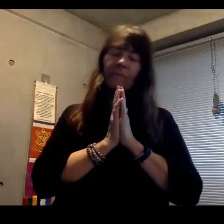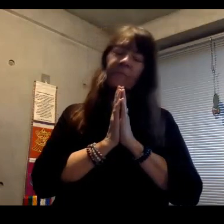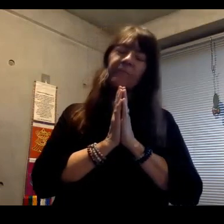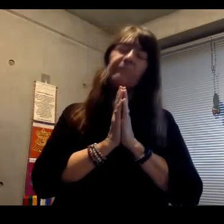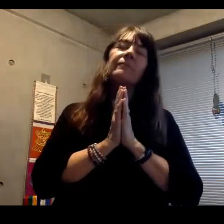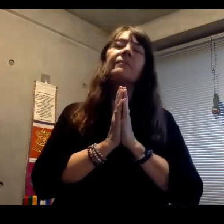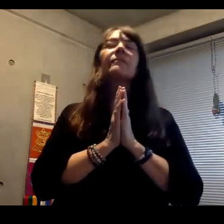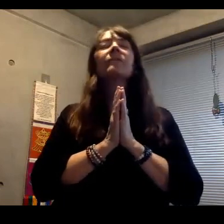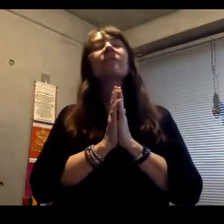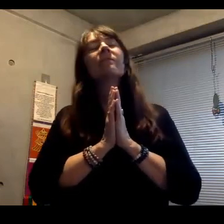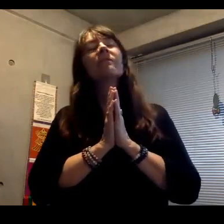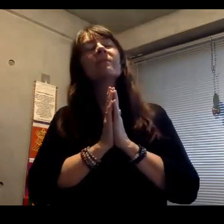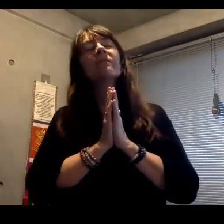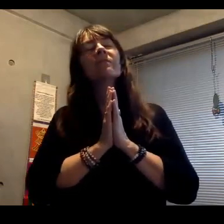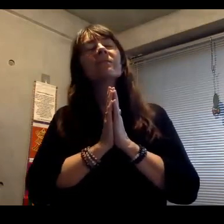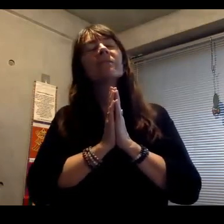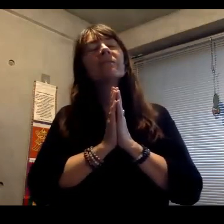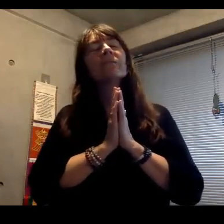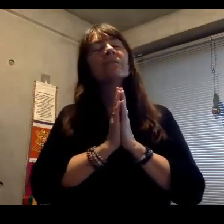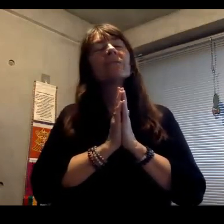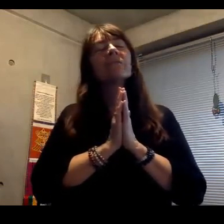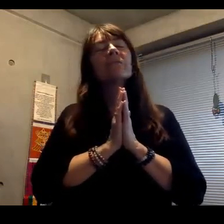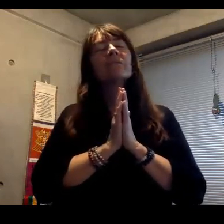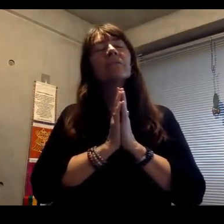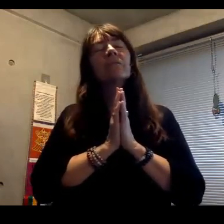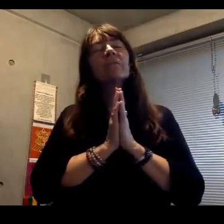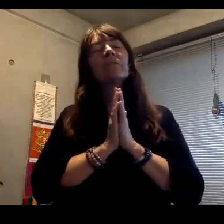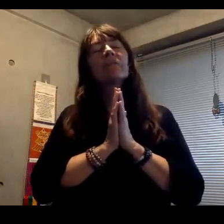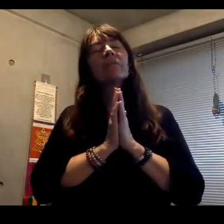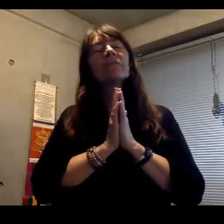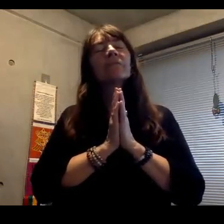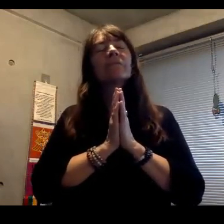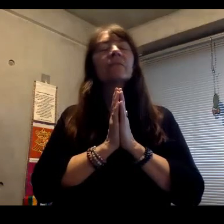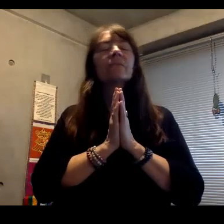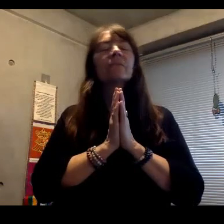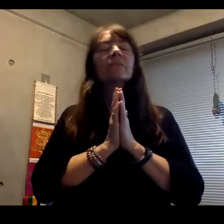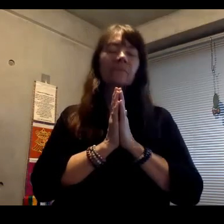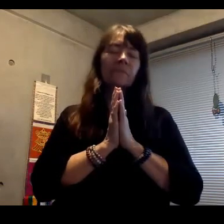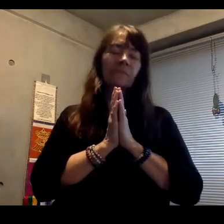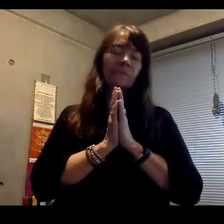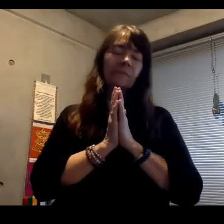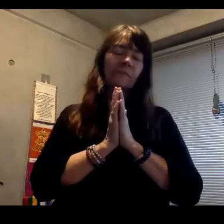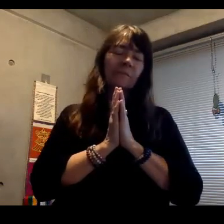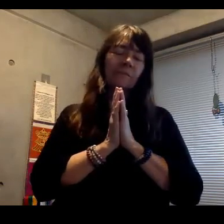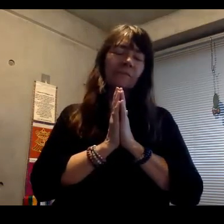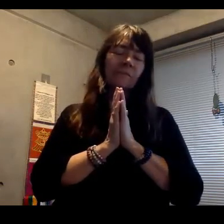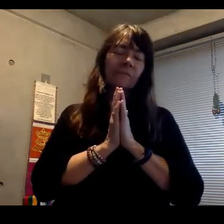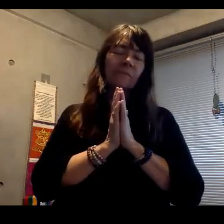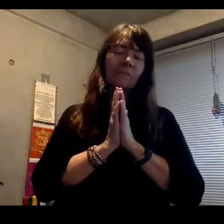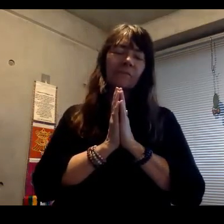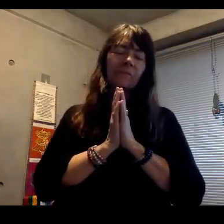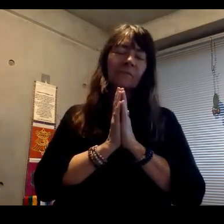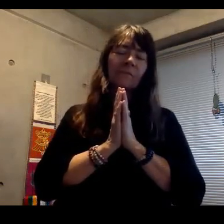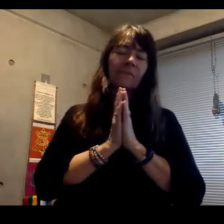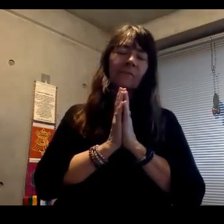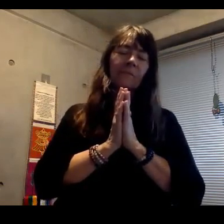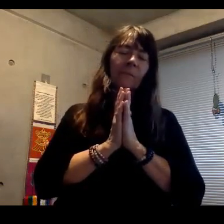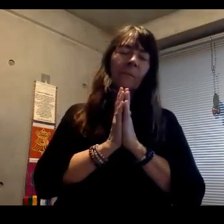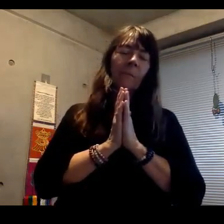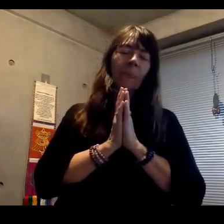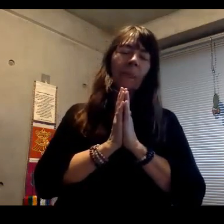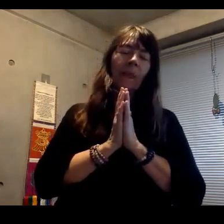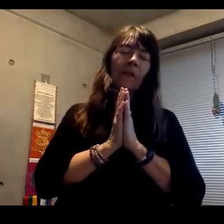earth with causing climate change and climate collapse. At some point,